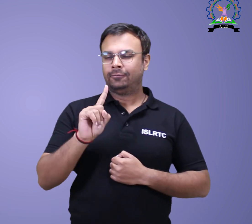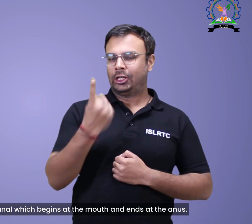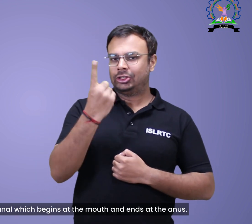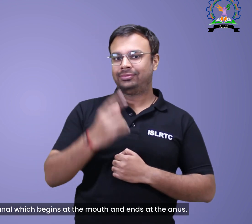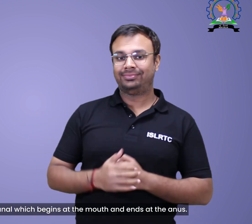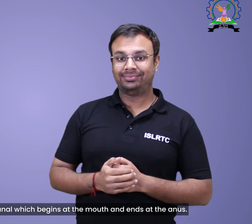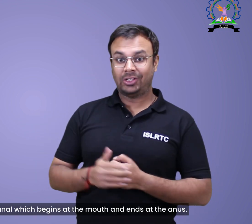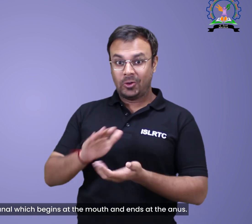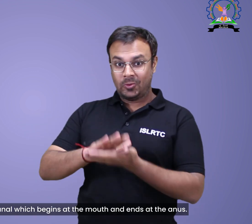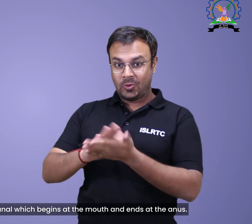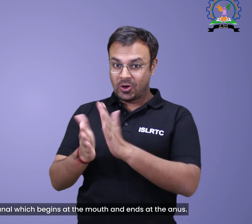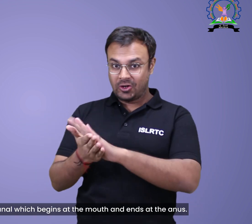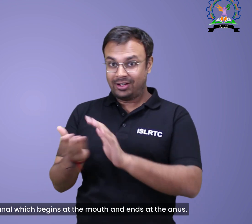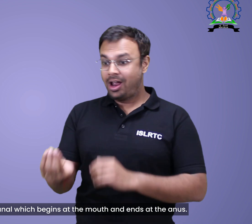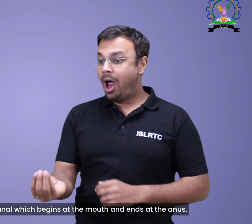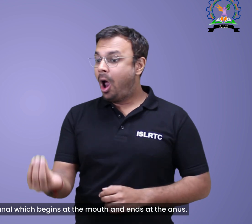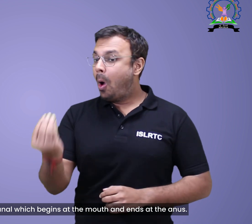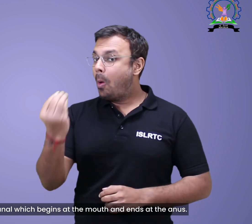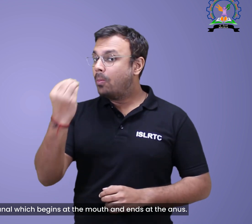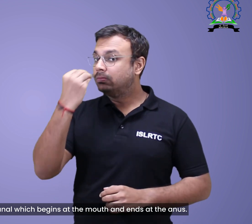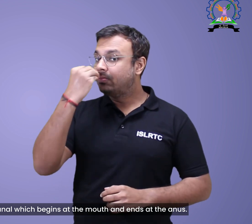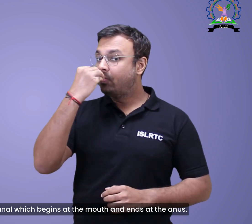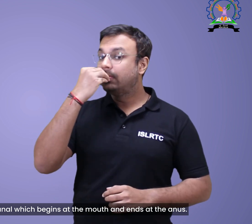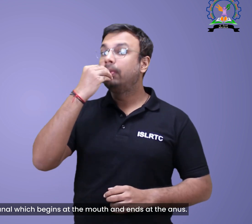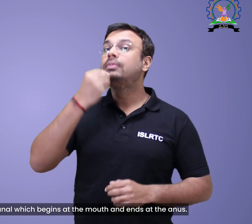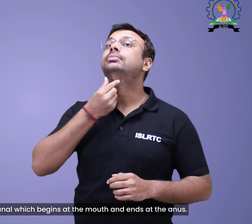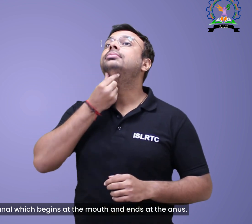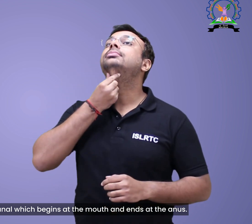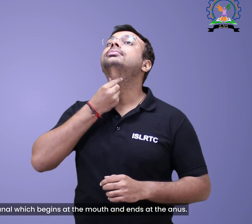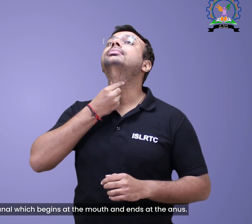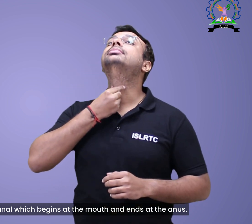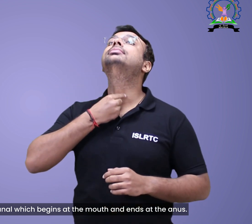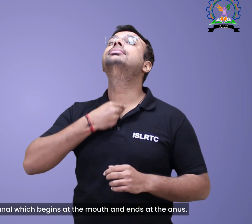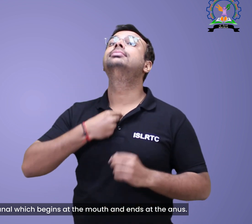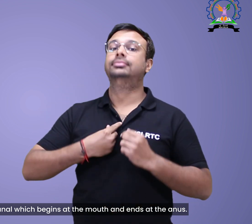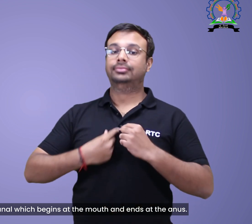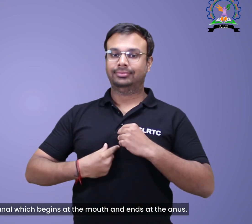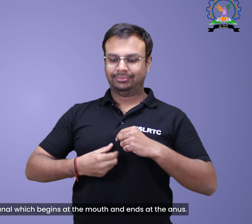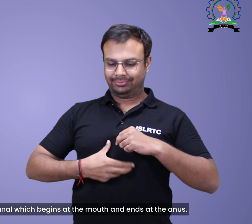The food passes through a long canal which begins at the mouth and ends